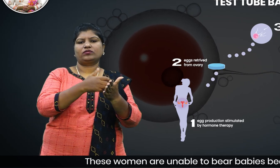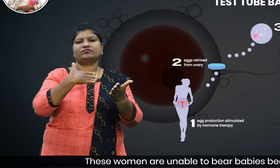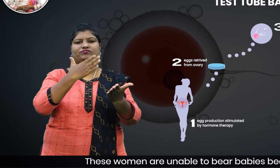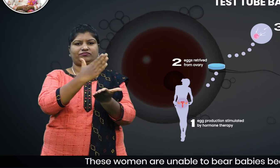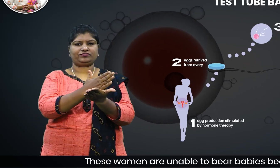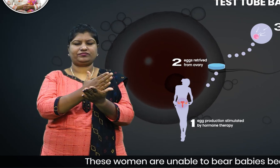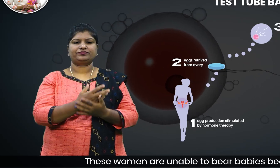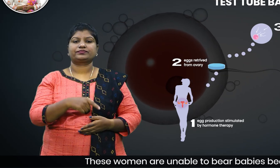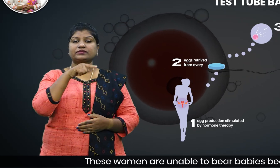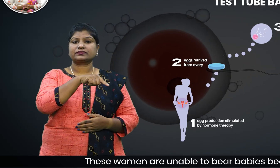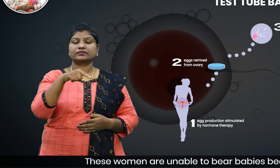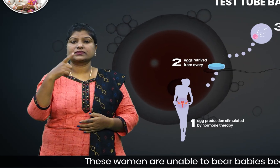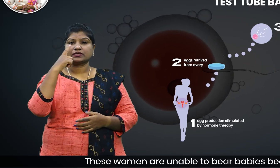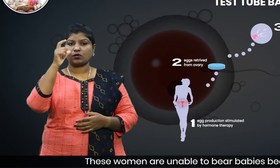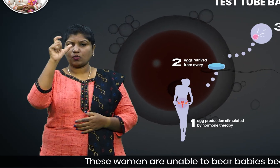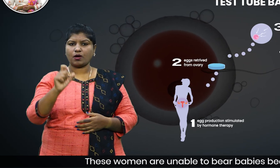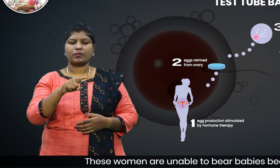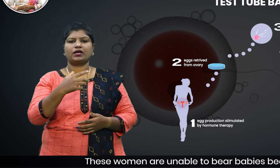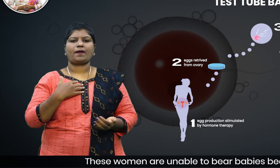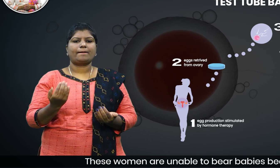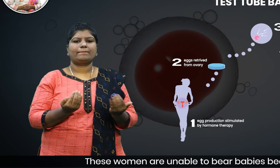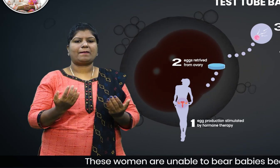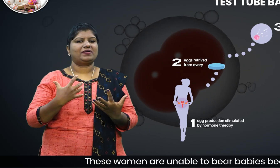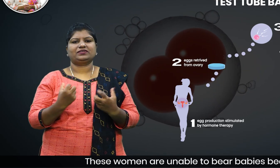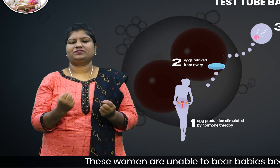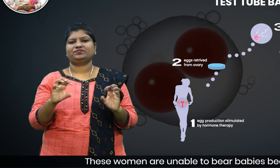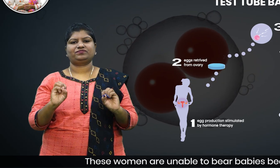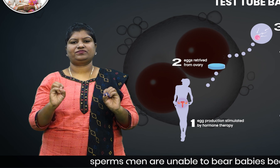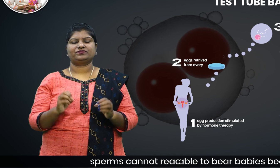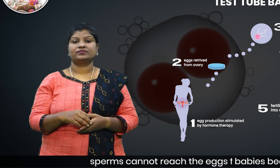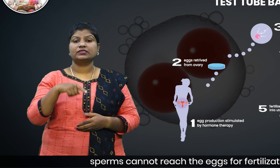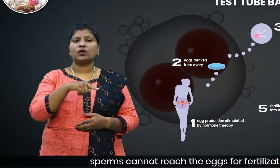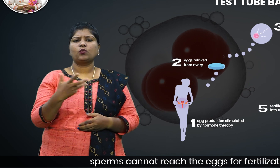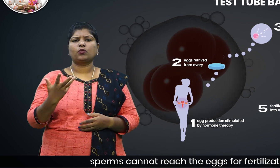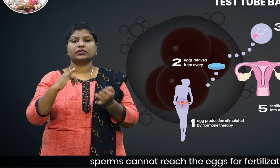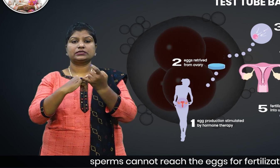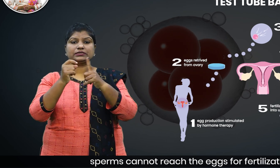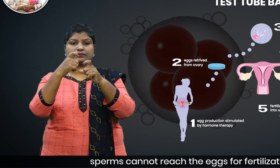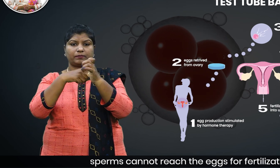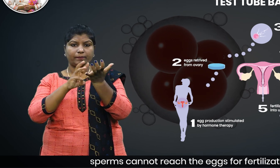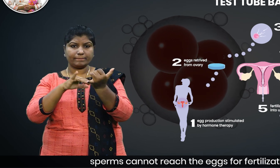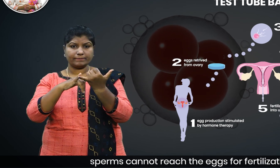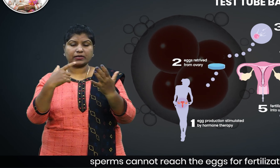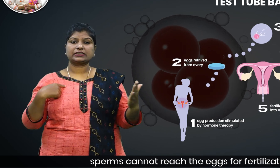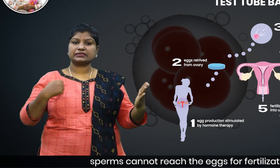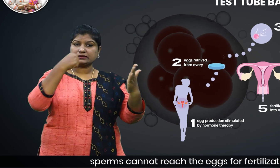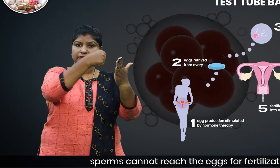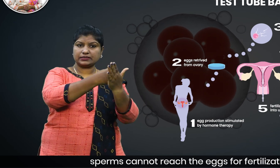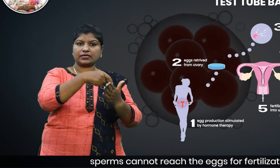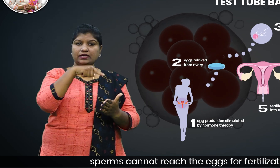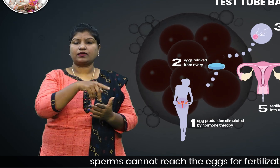These women are unable to bear babies because sperms cannot reach the eggs